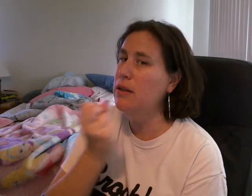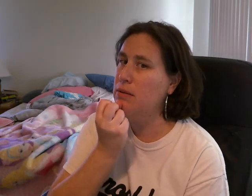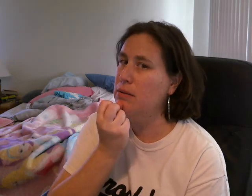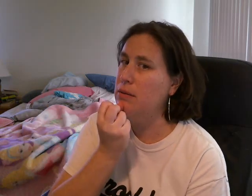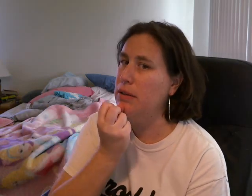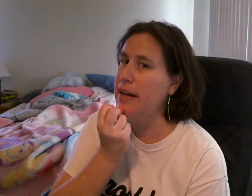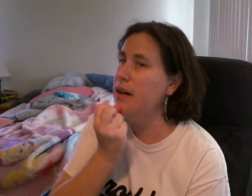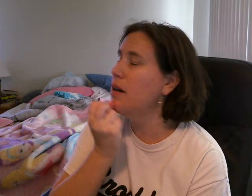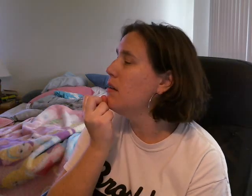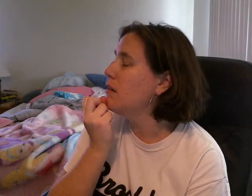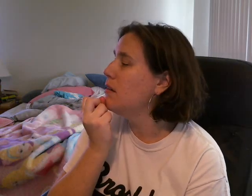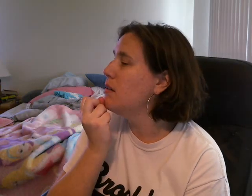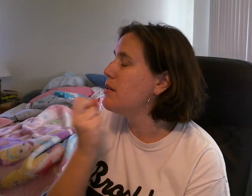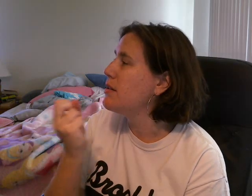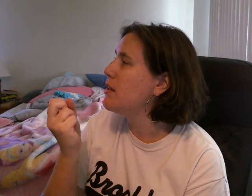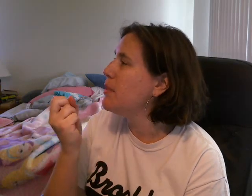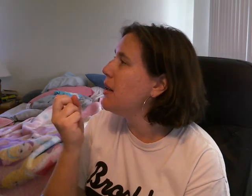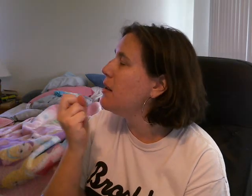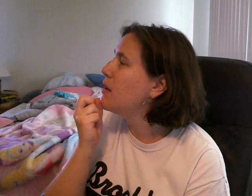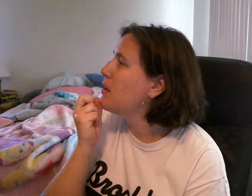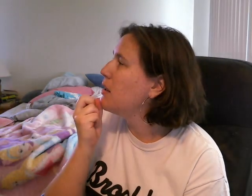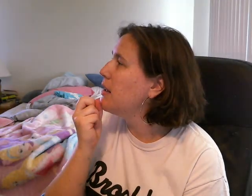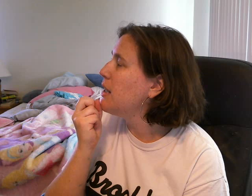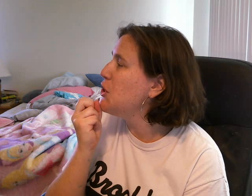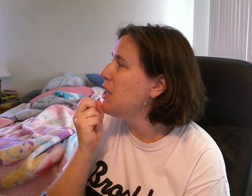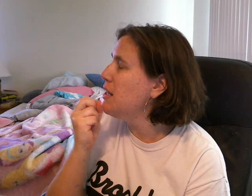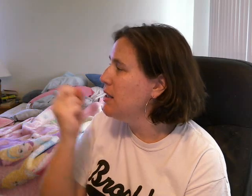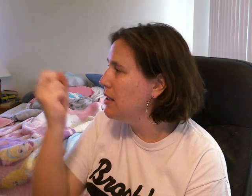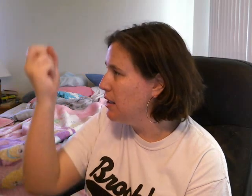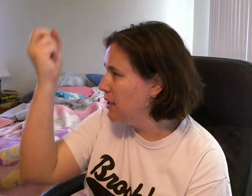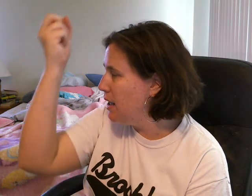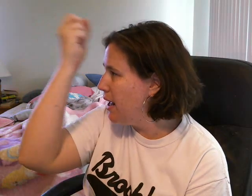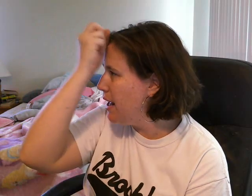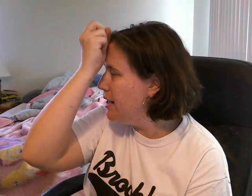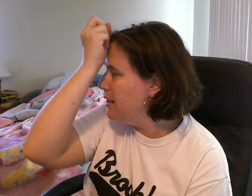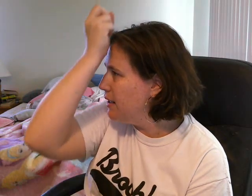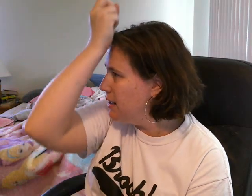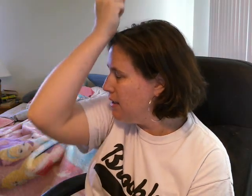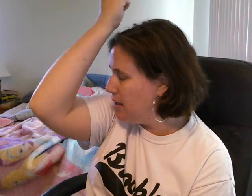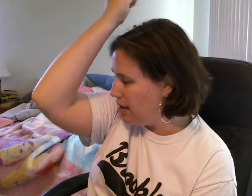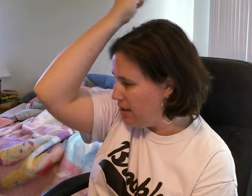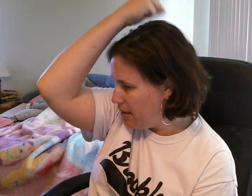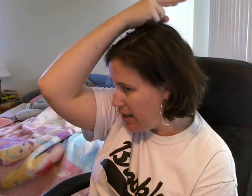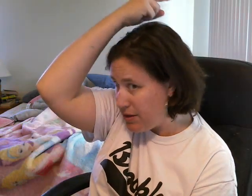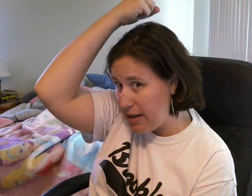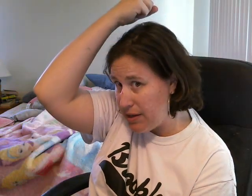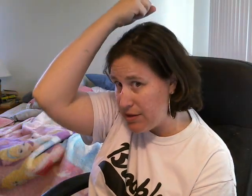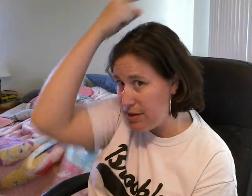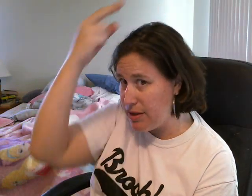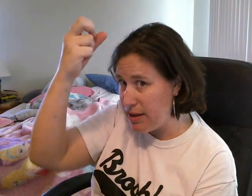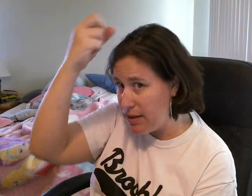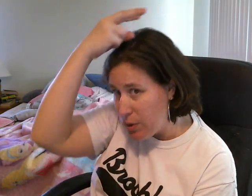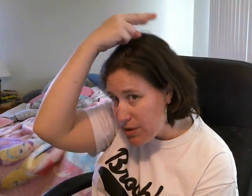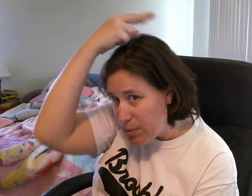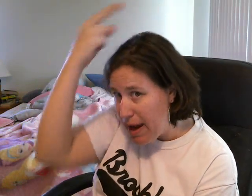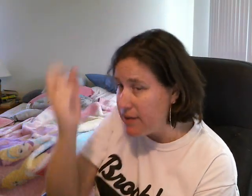right here. So it's going to be like chin, head, and then the antlers, the horns go back.